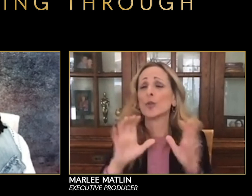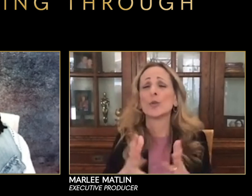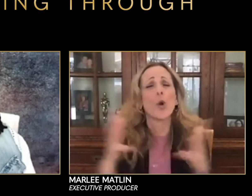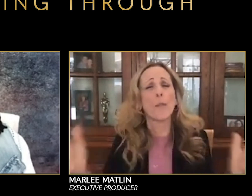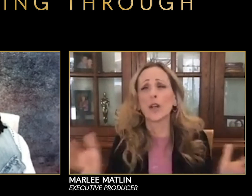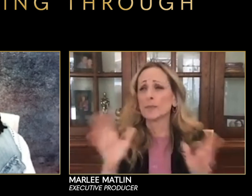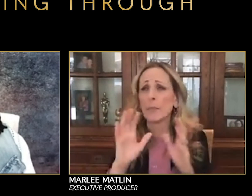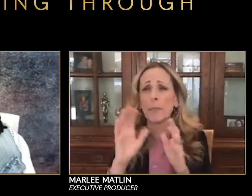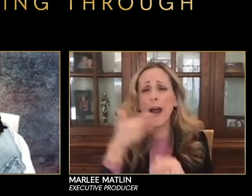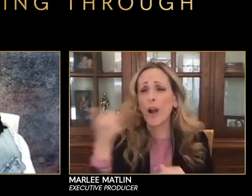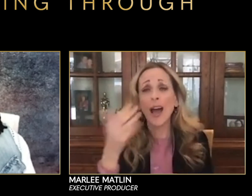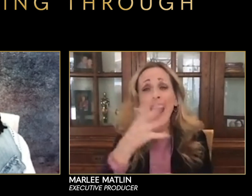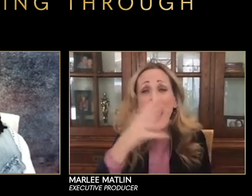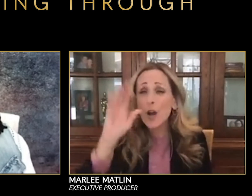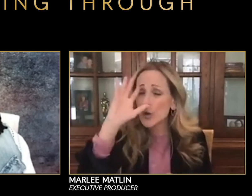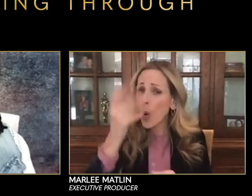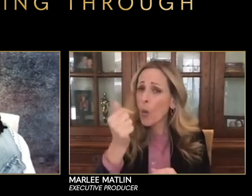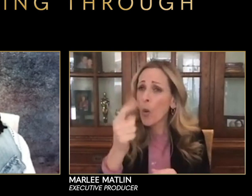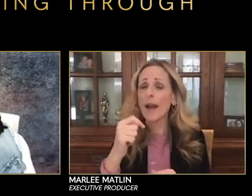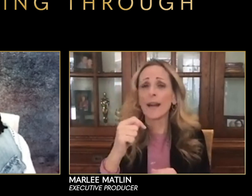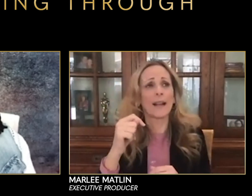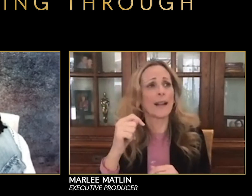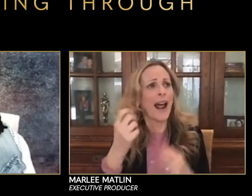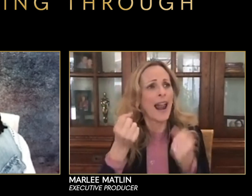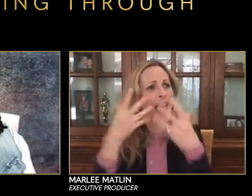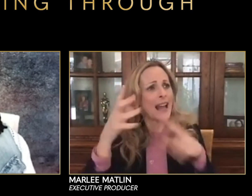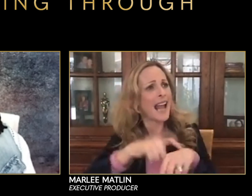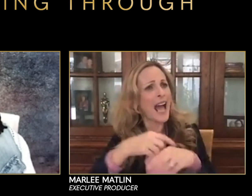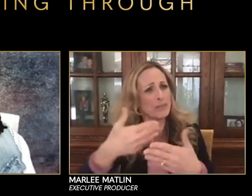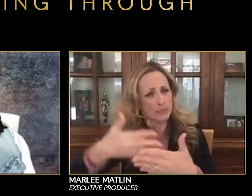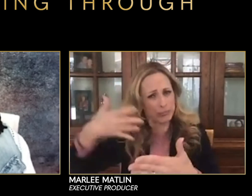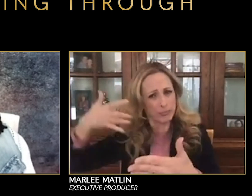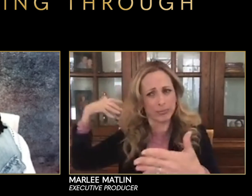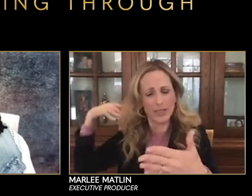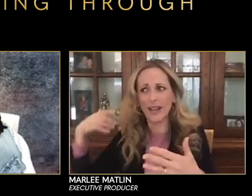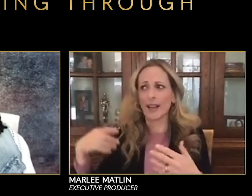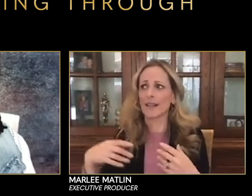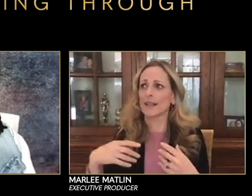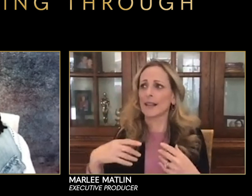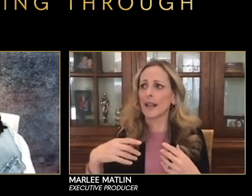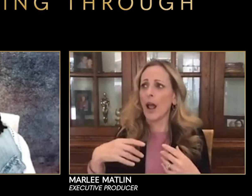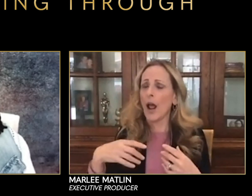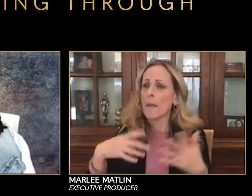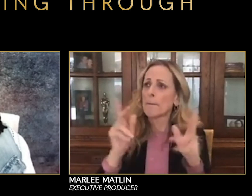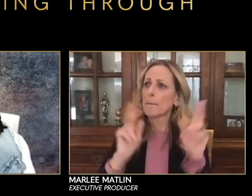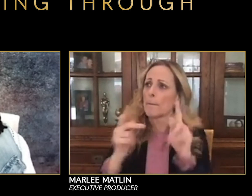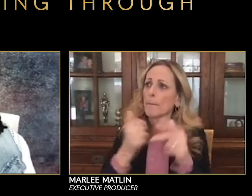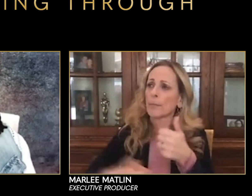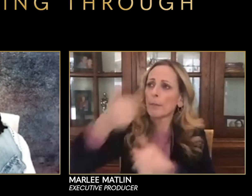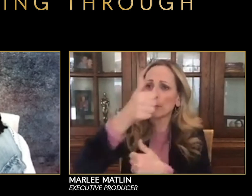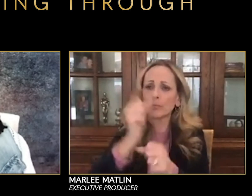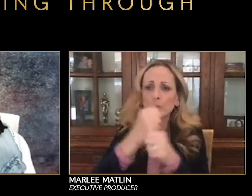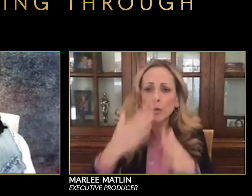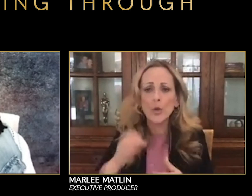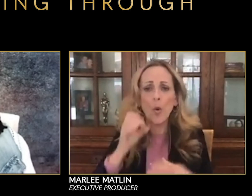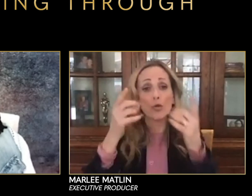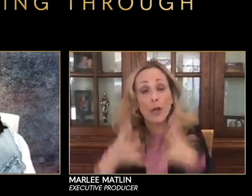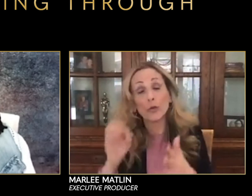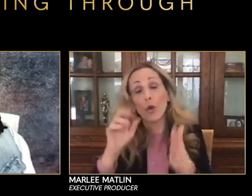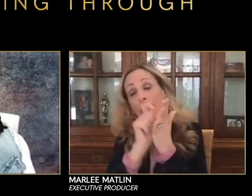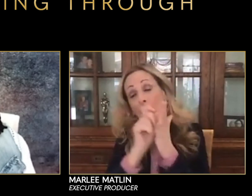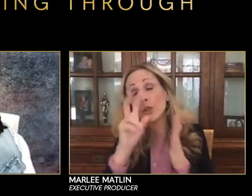there that could do so much and could contribute so much to the industry. And a lot of times, and I'm talking about the past, a lot of